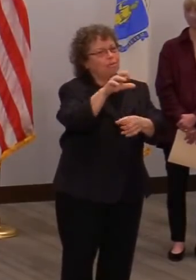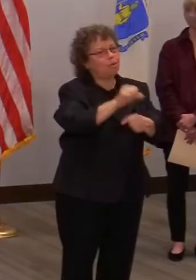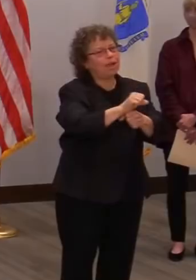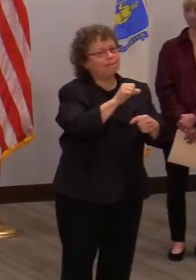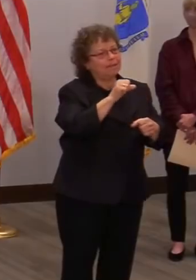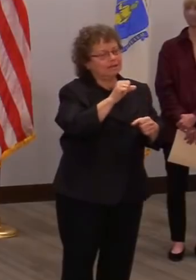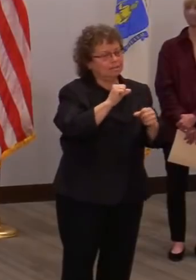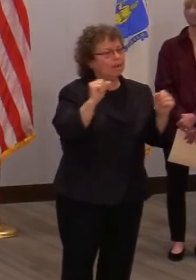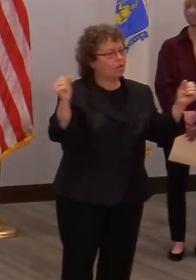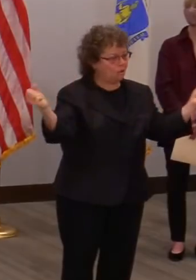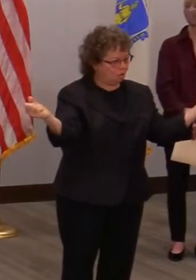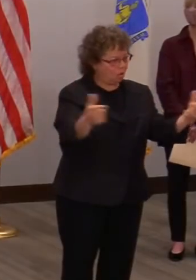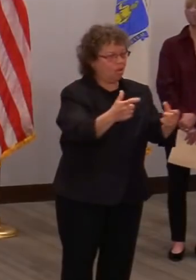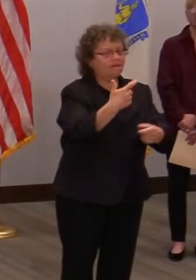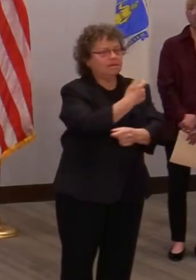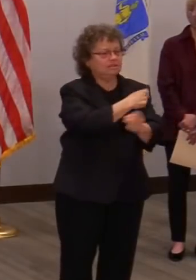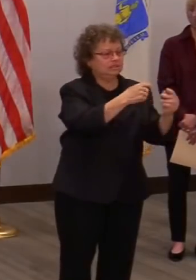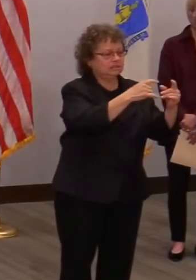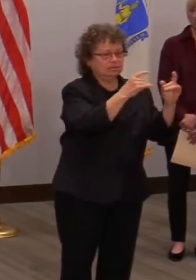are available at